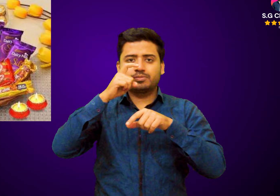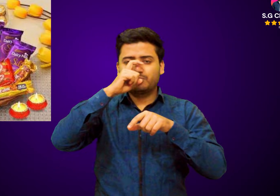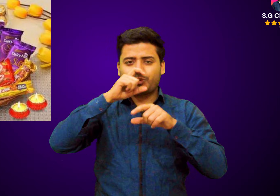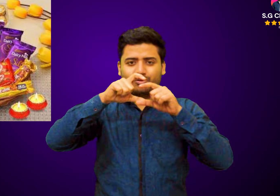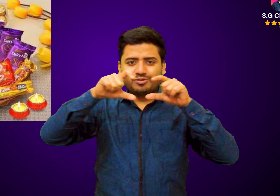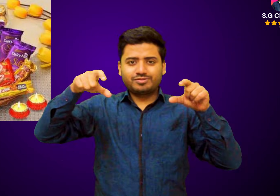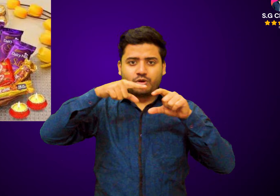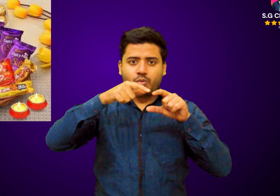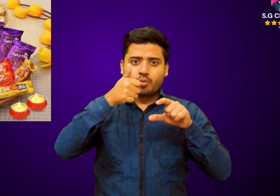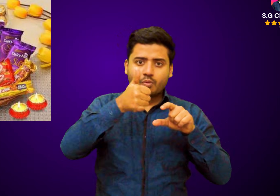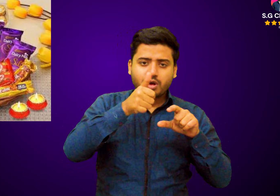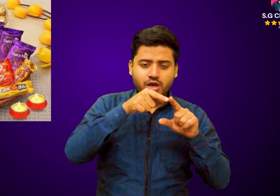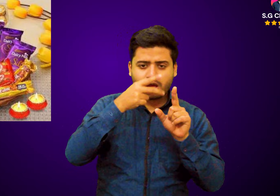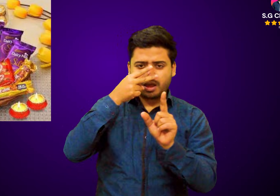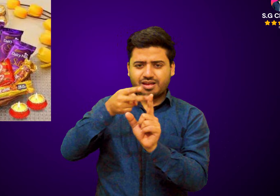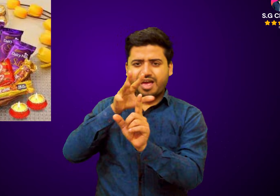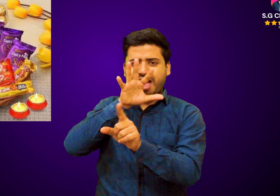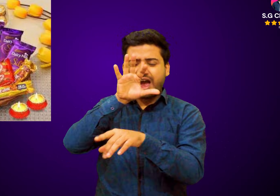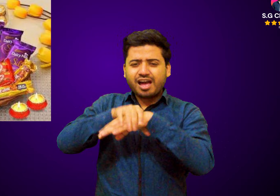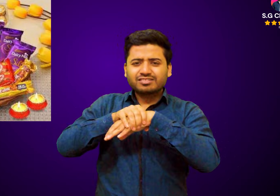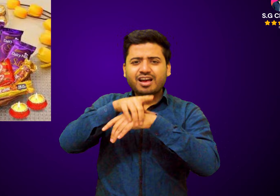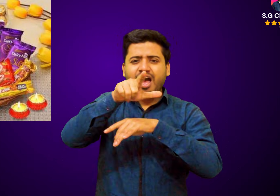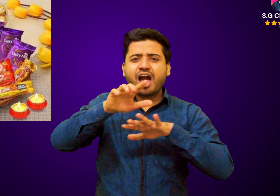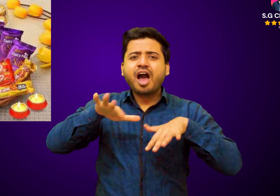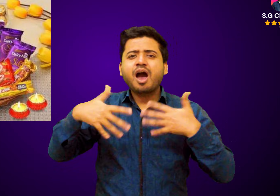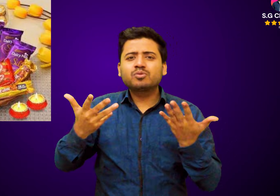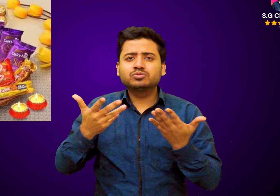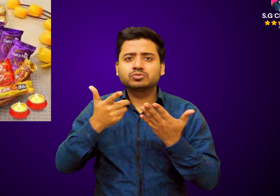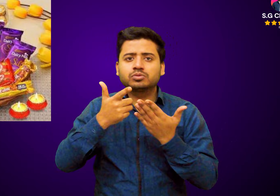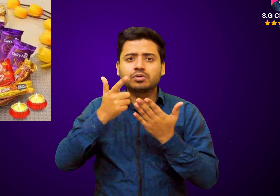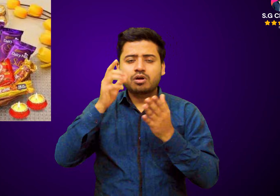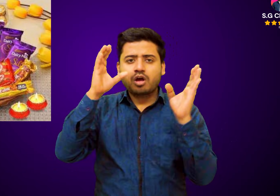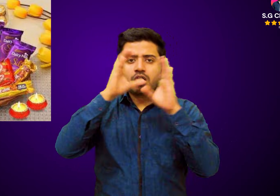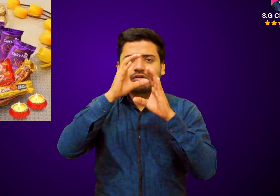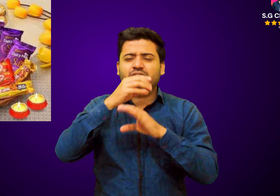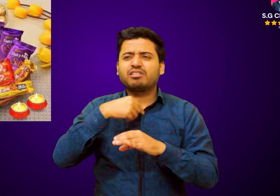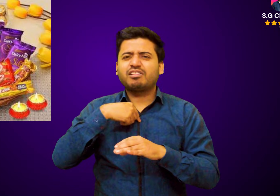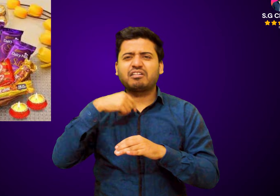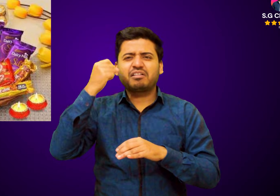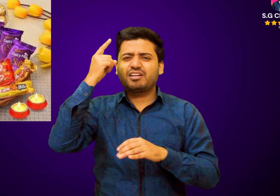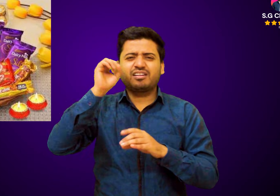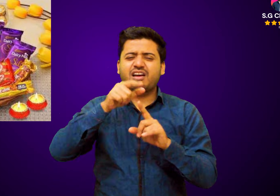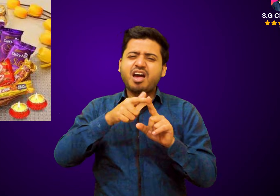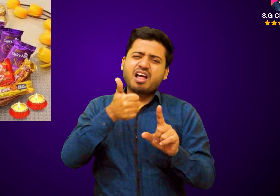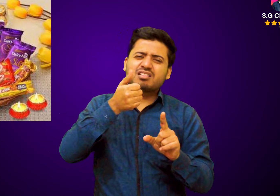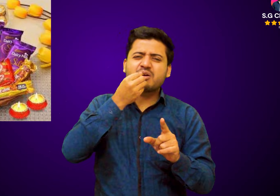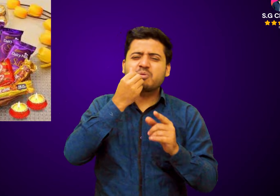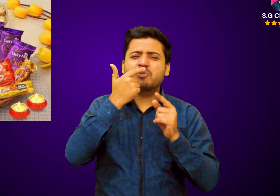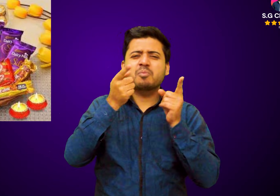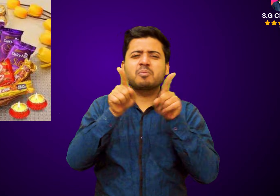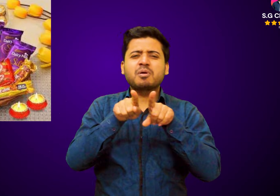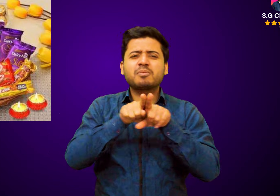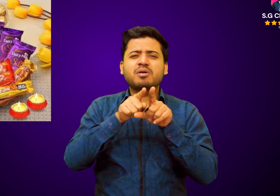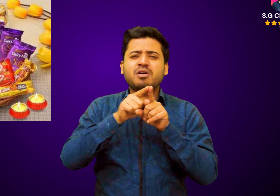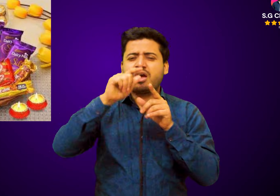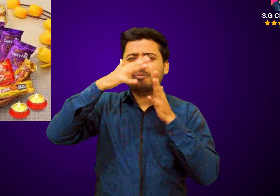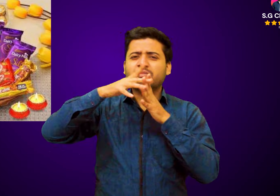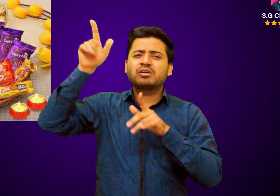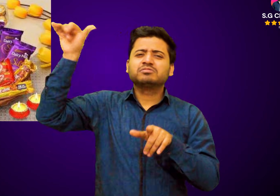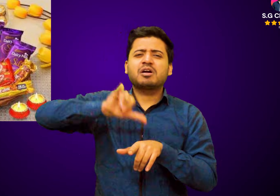shea, to help the chocolate withstand higher temperatures without melting. The UK version primarily uses pure cocoa butter, though